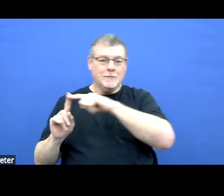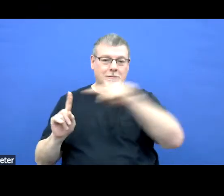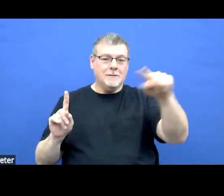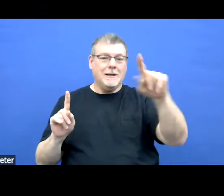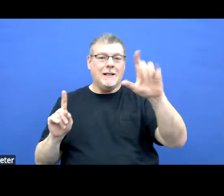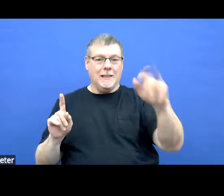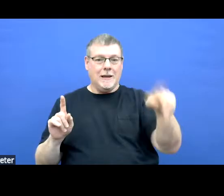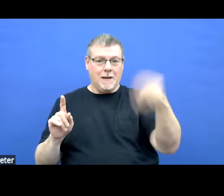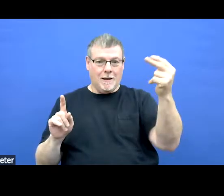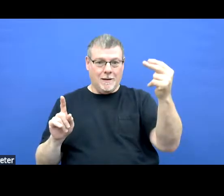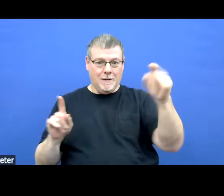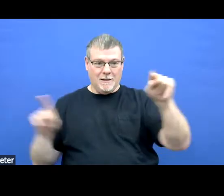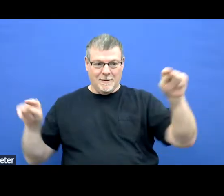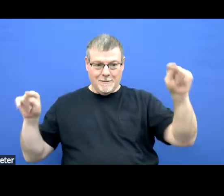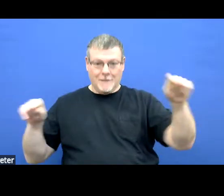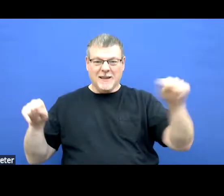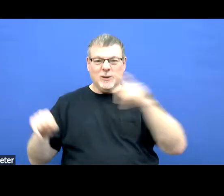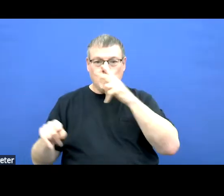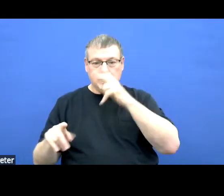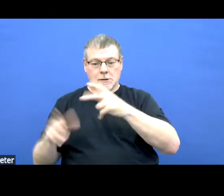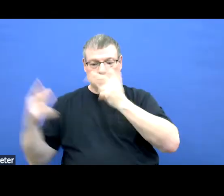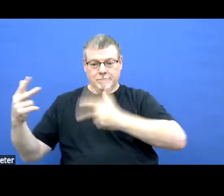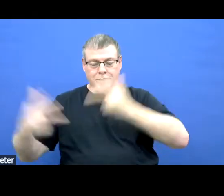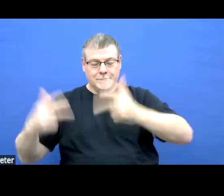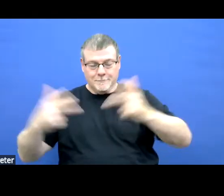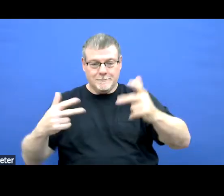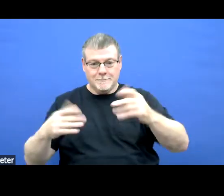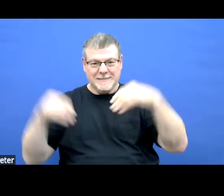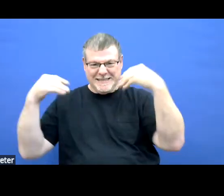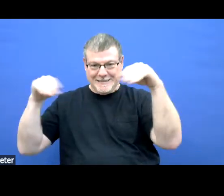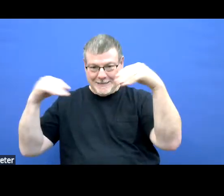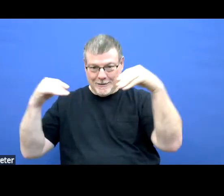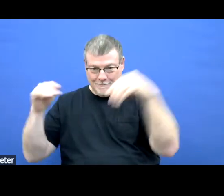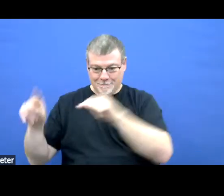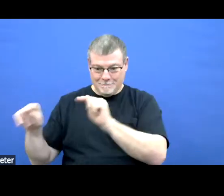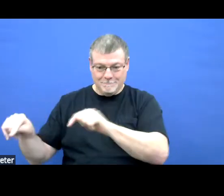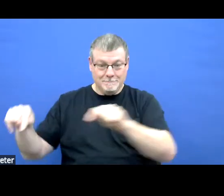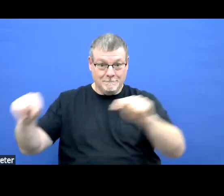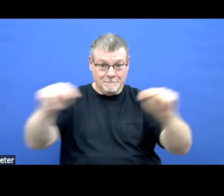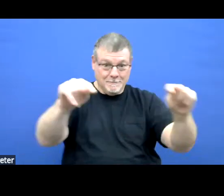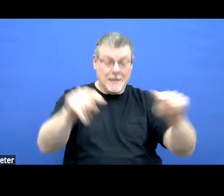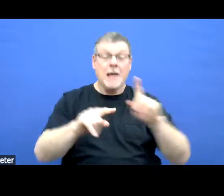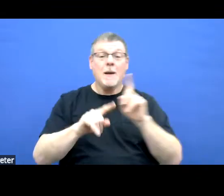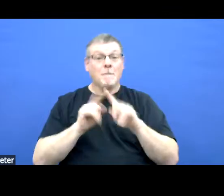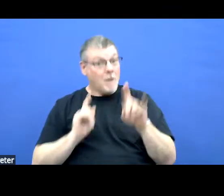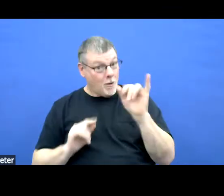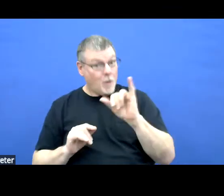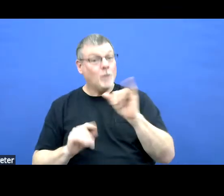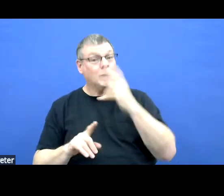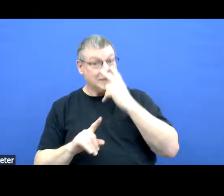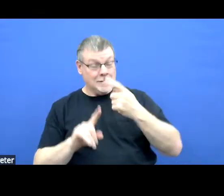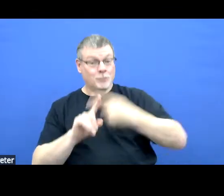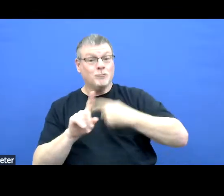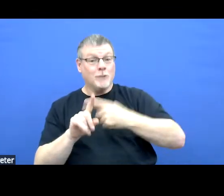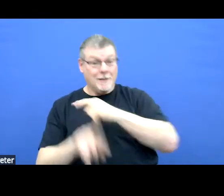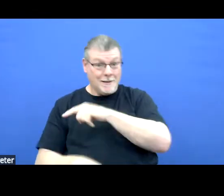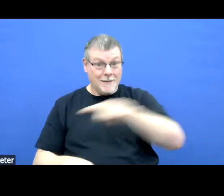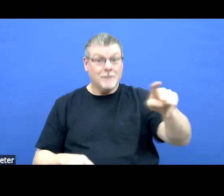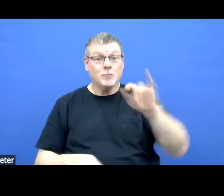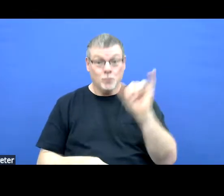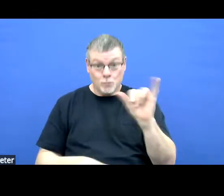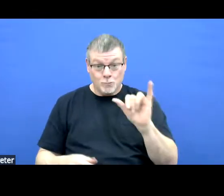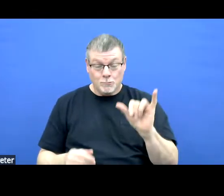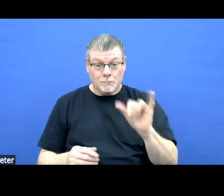So that's where you'll see all the car rentals, car dealerships, but you also see a number of car rental facilities there as